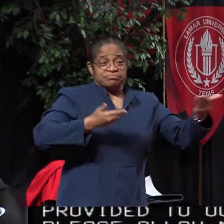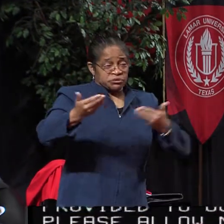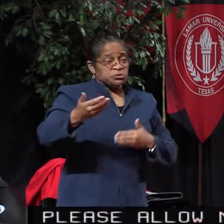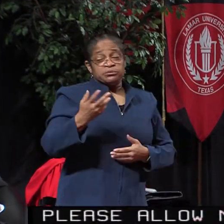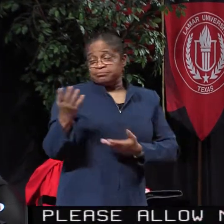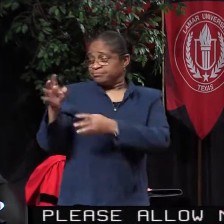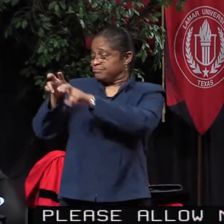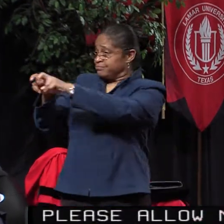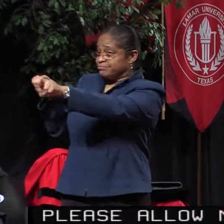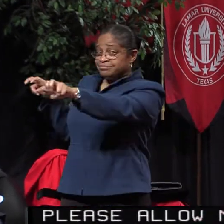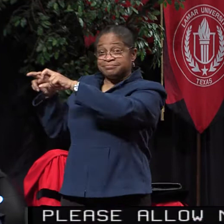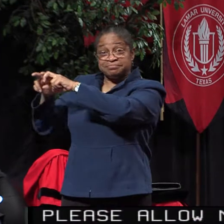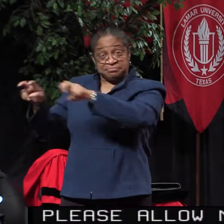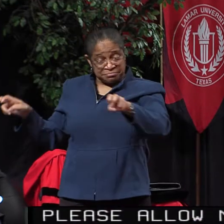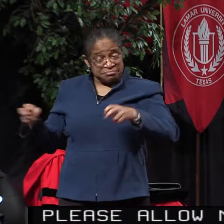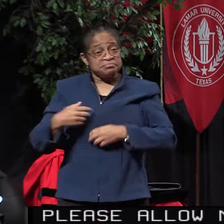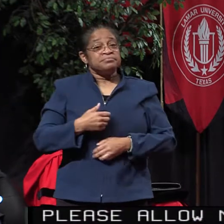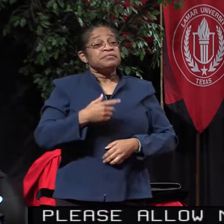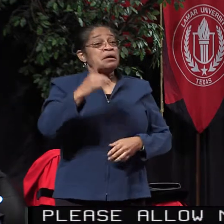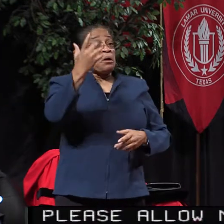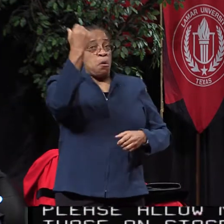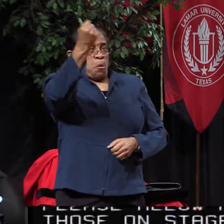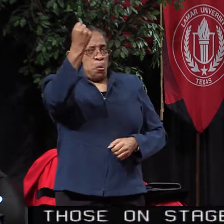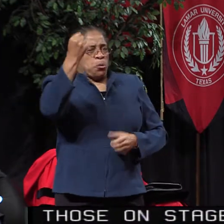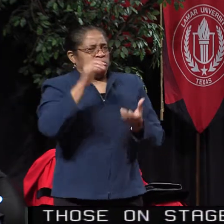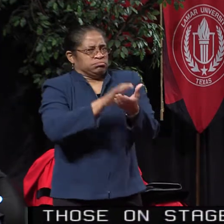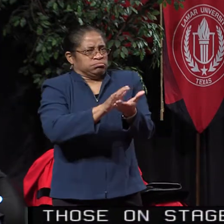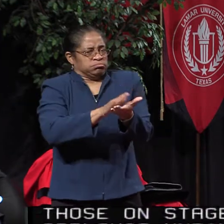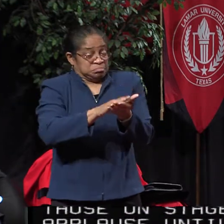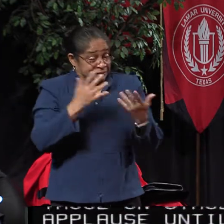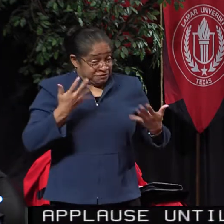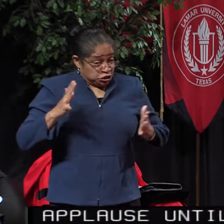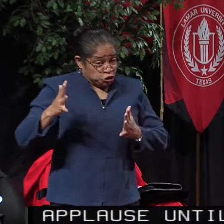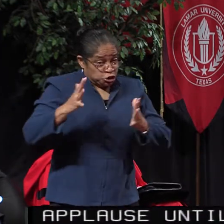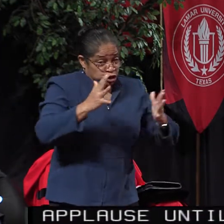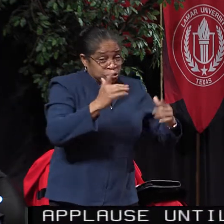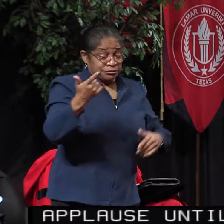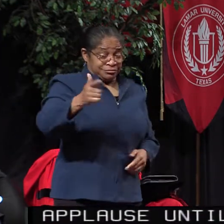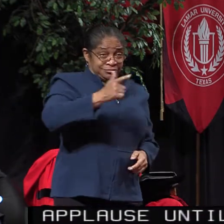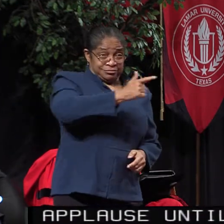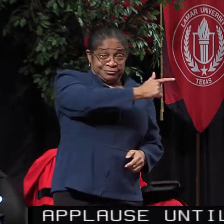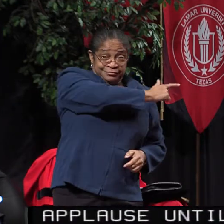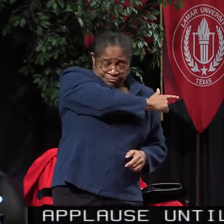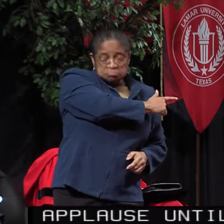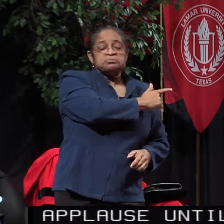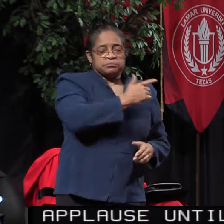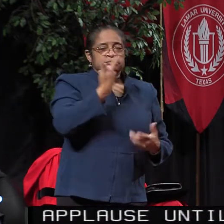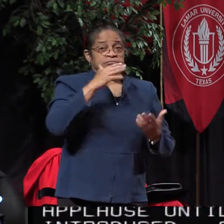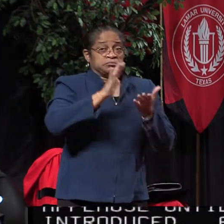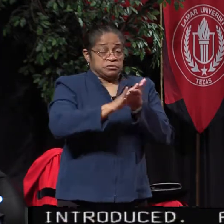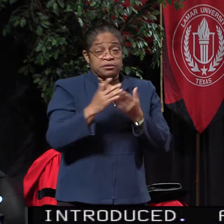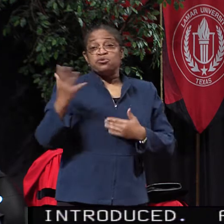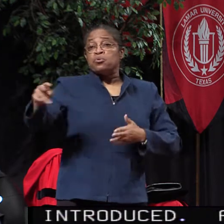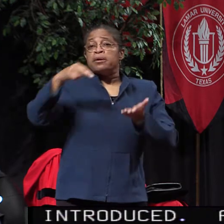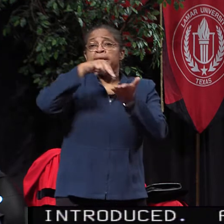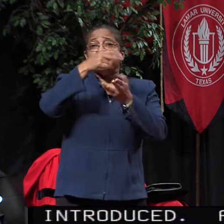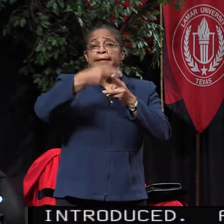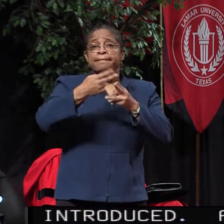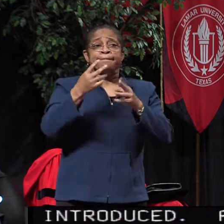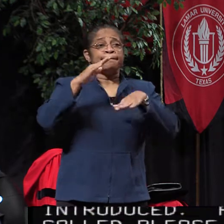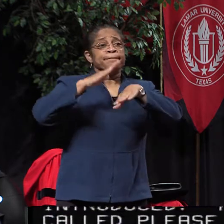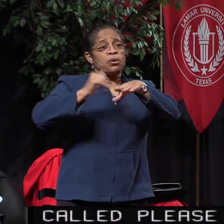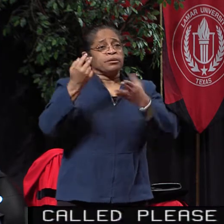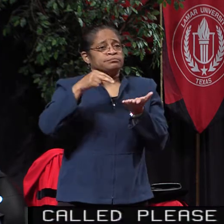stage. Please hold your applause until each group is introduced. As your name is called, please stand and remain standing